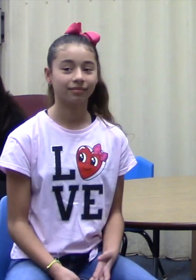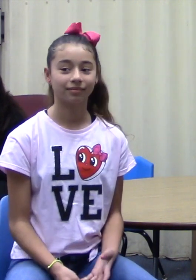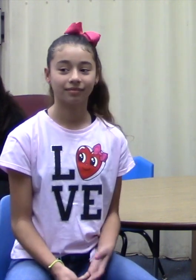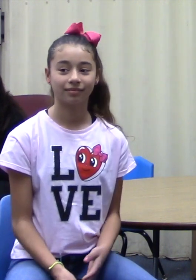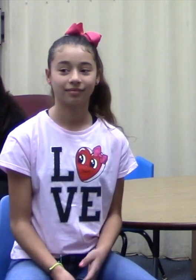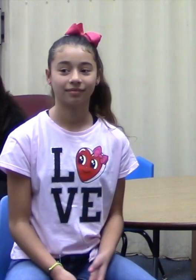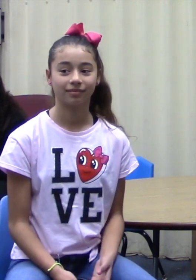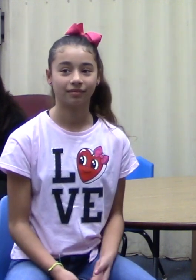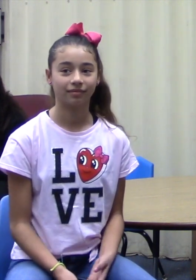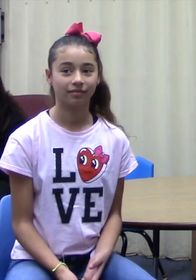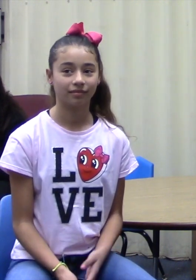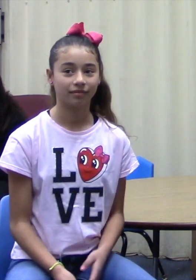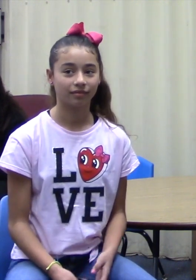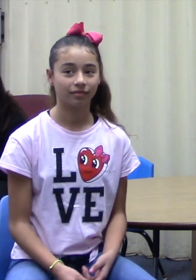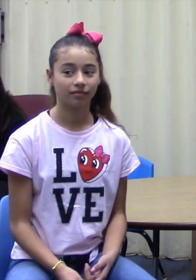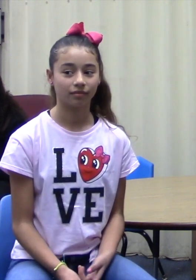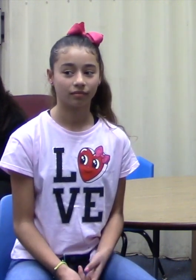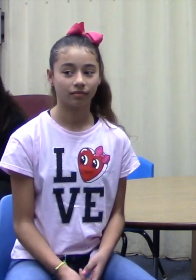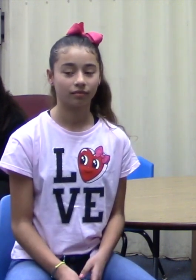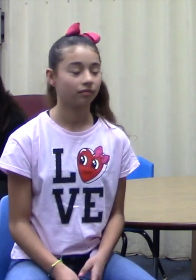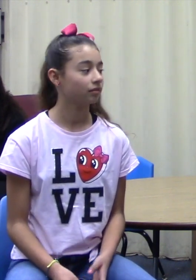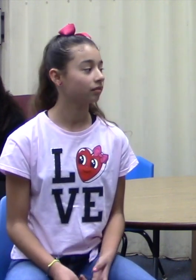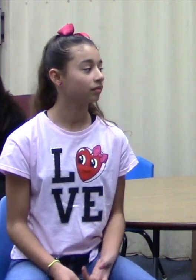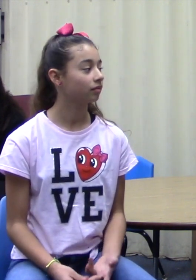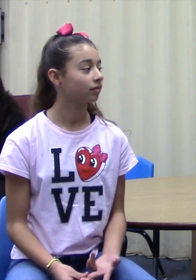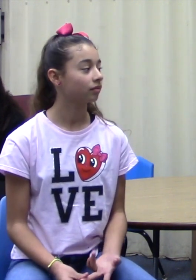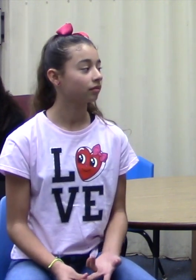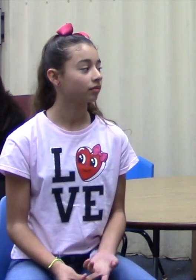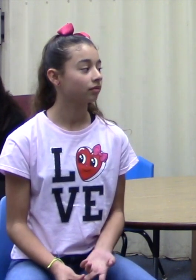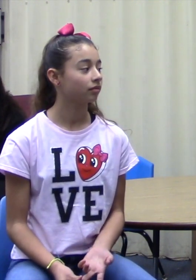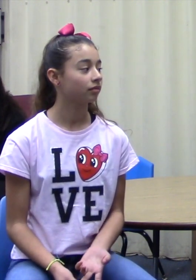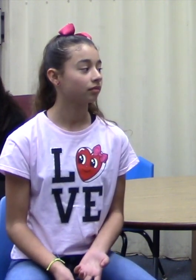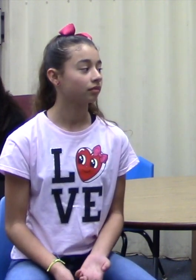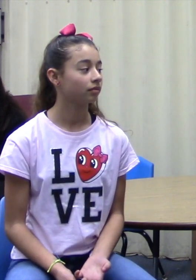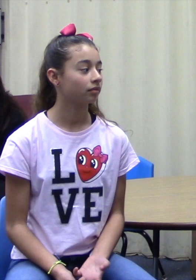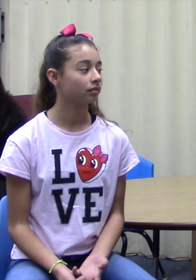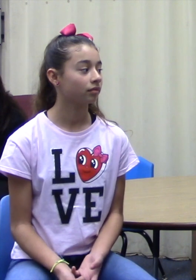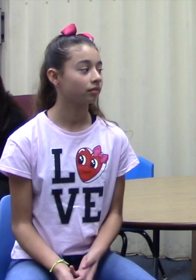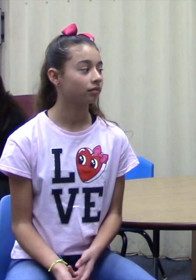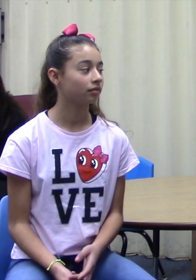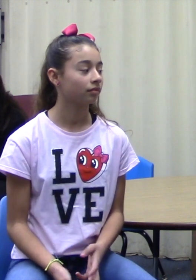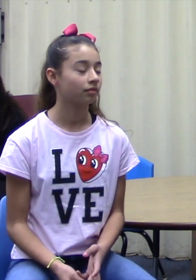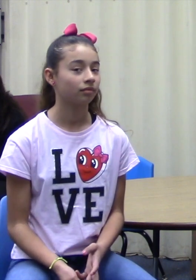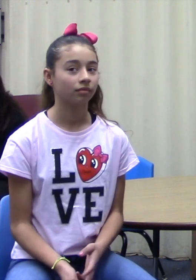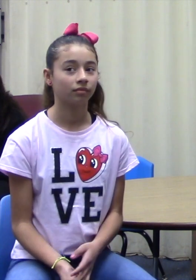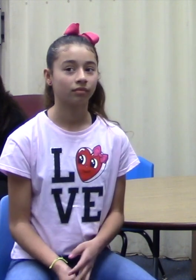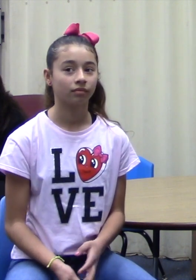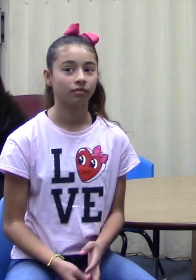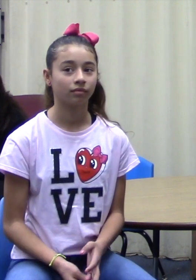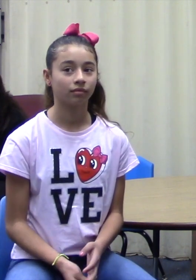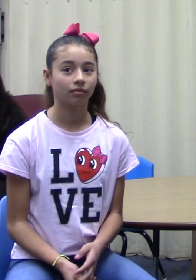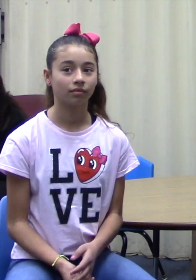Do you like learning sign language and the California standards at the same